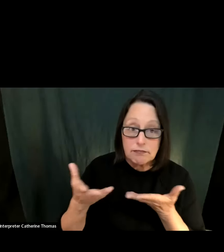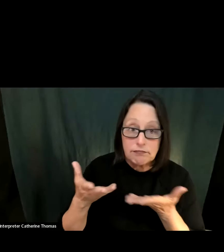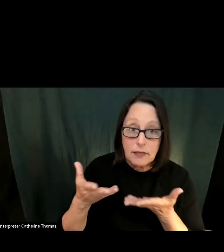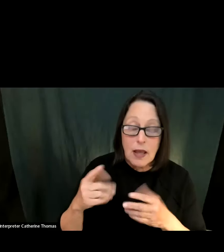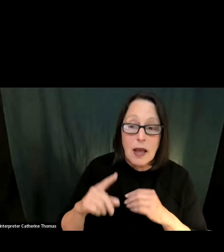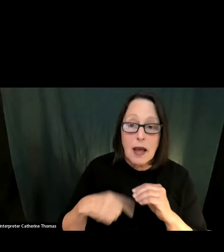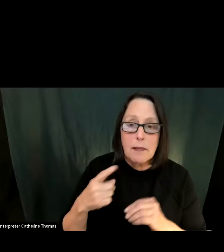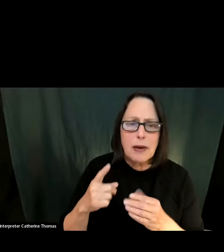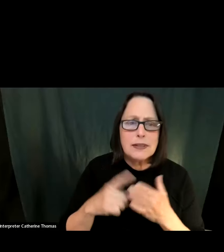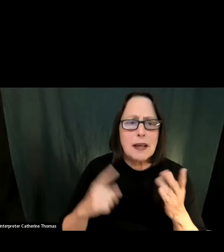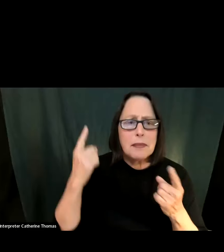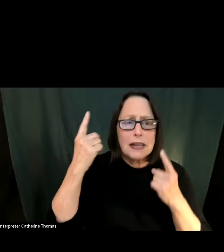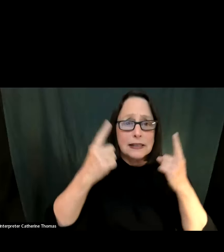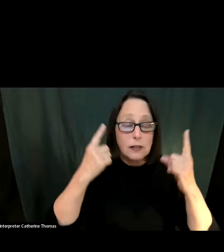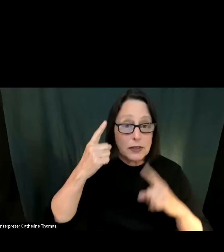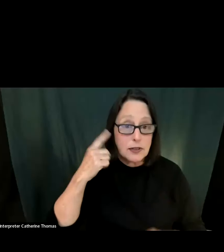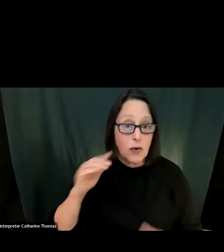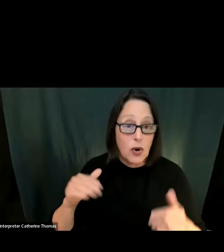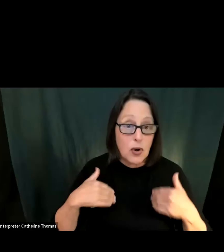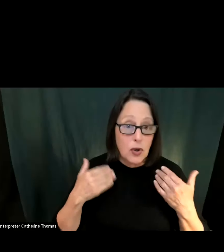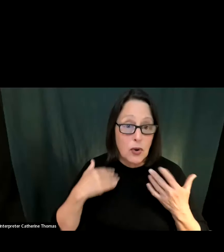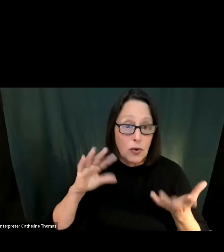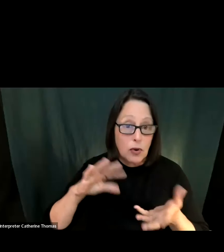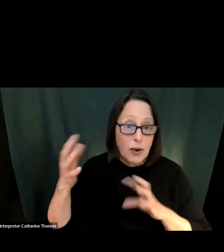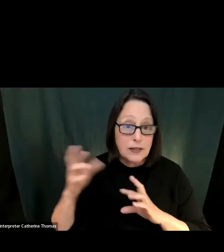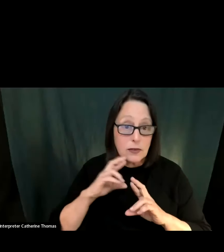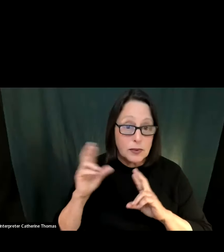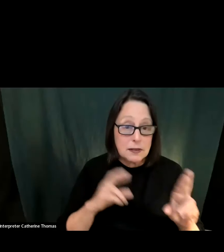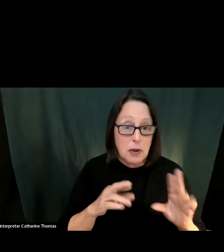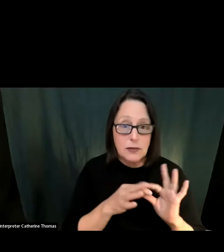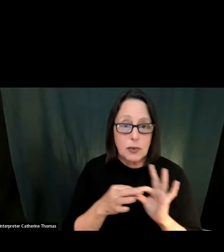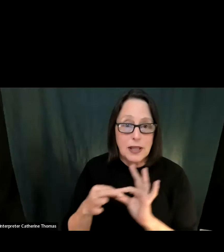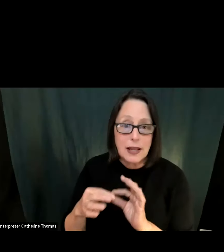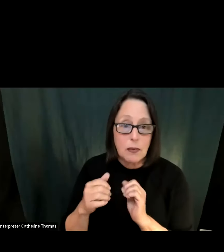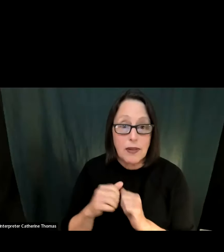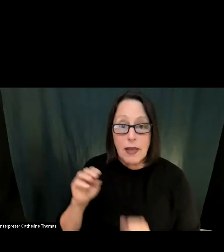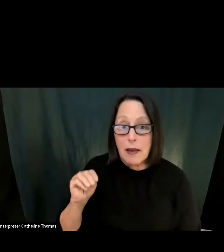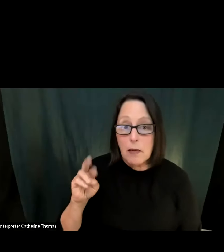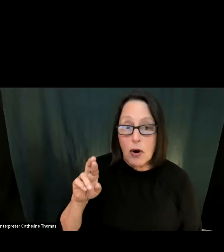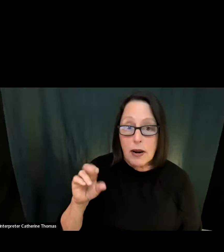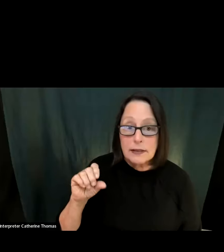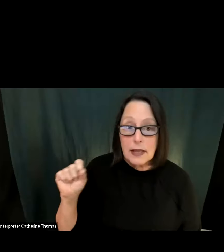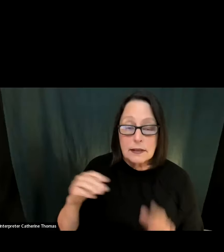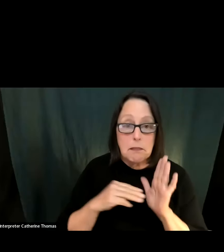some of the considerations around youth crisis response in relation to this MRSS model that